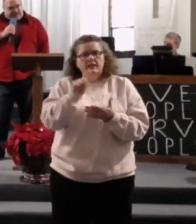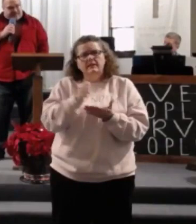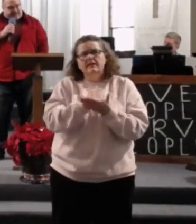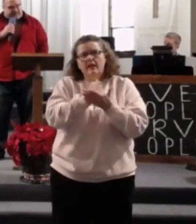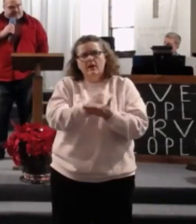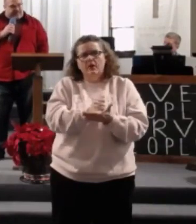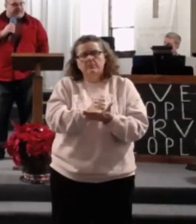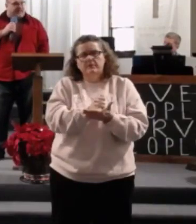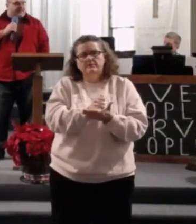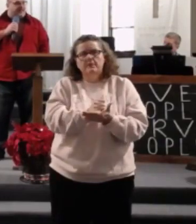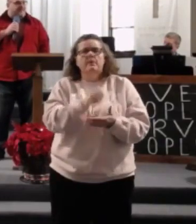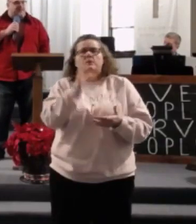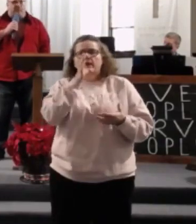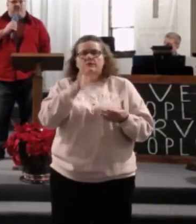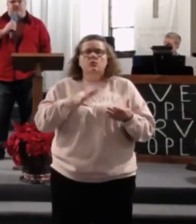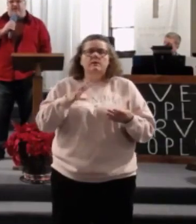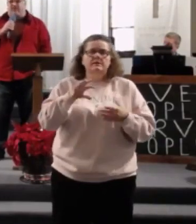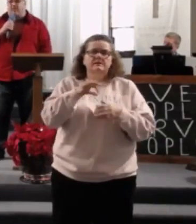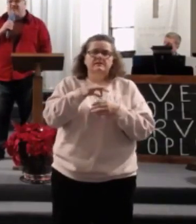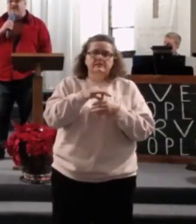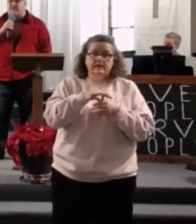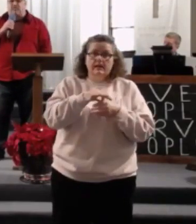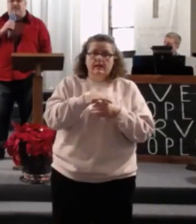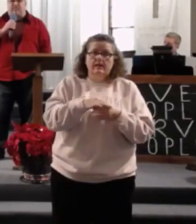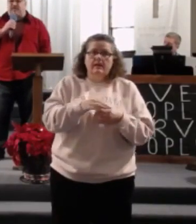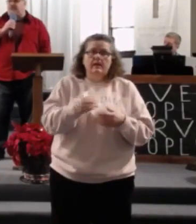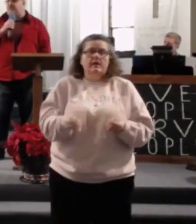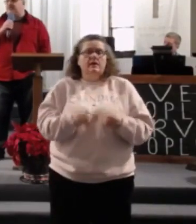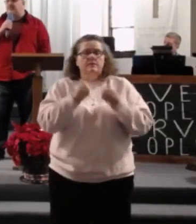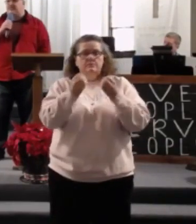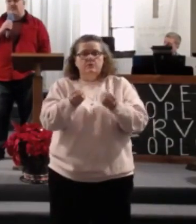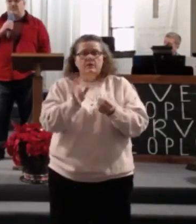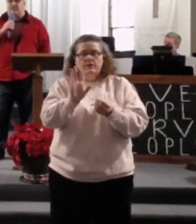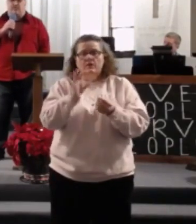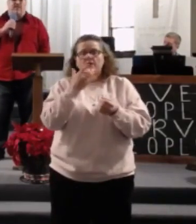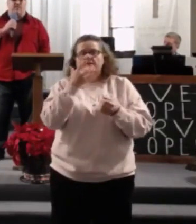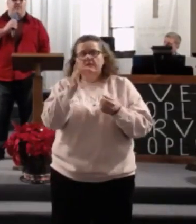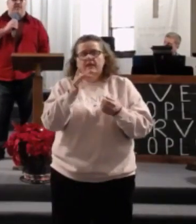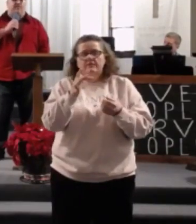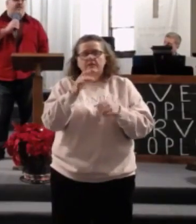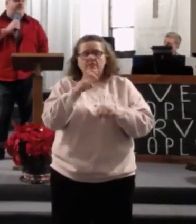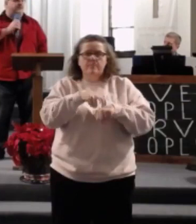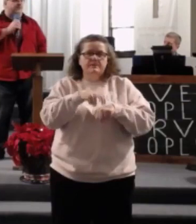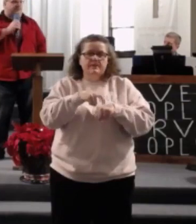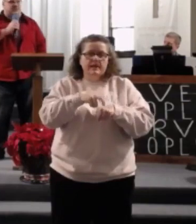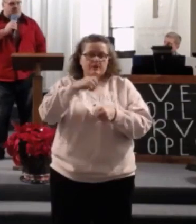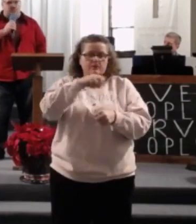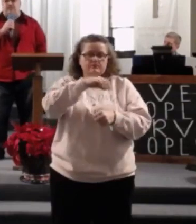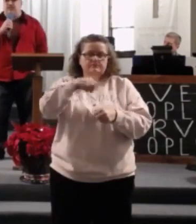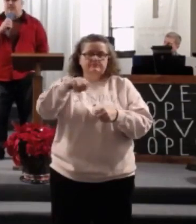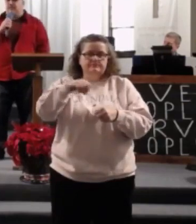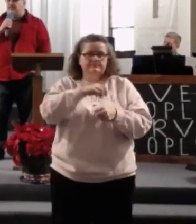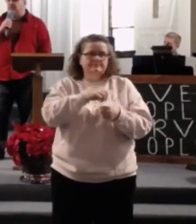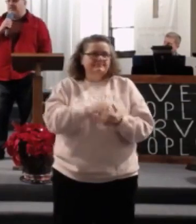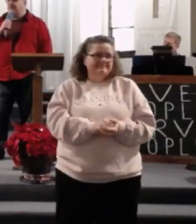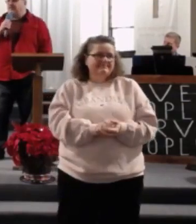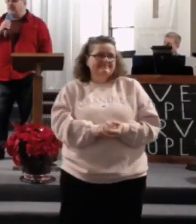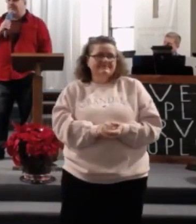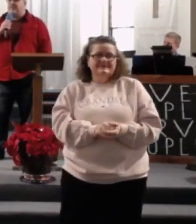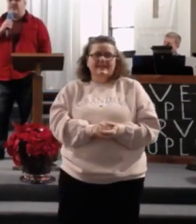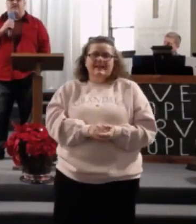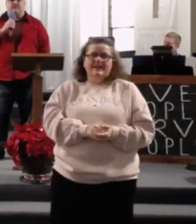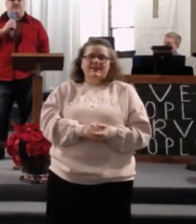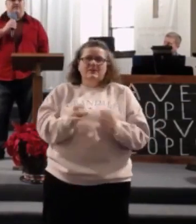Ladies' tea next Sunday. It says bring your favorite potato toppings. I'm assuming you're having baked potatoes of some sort with lots